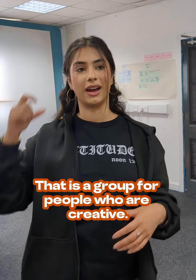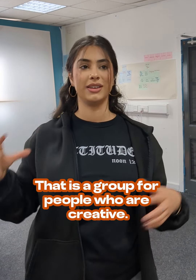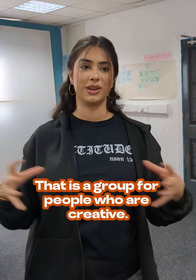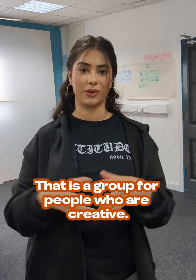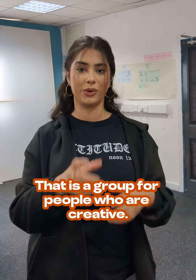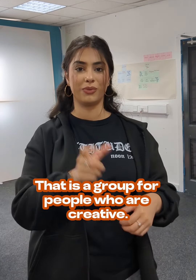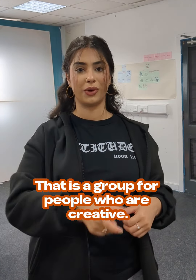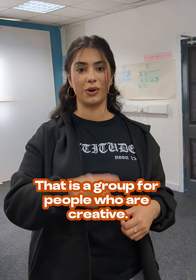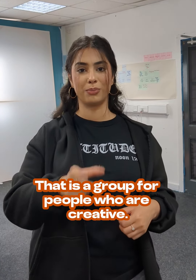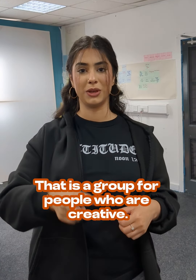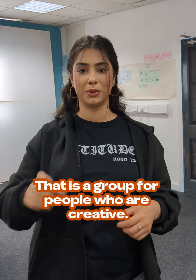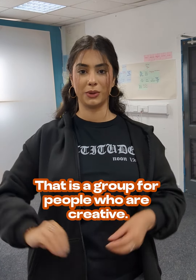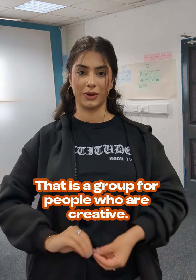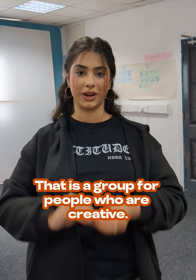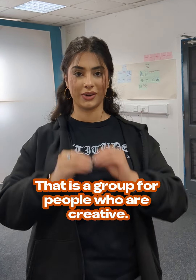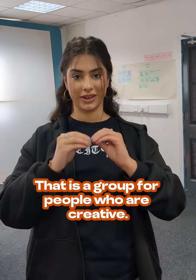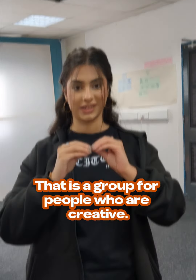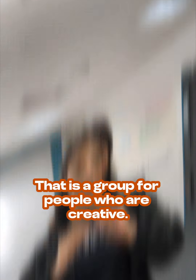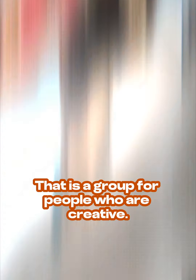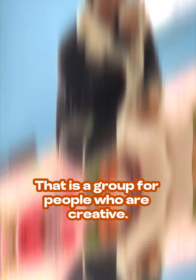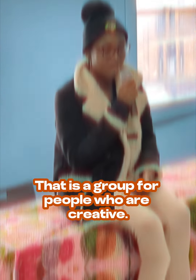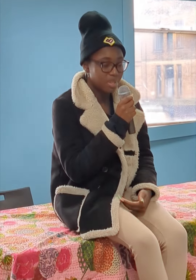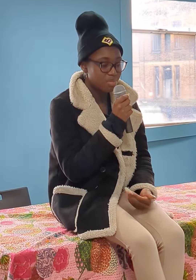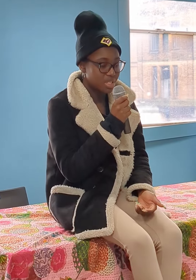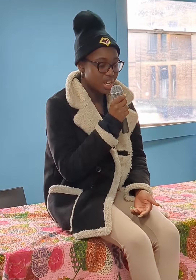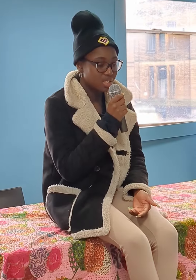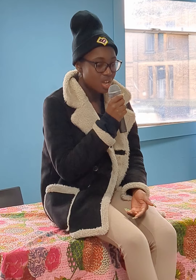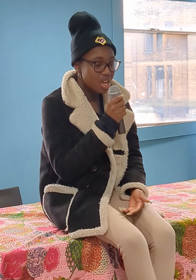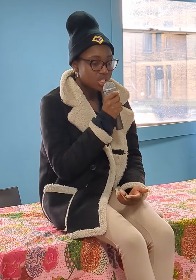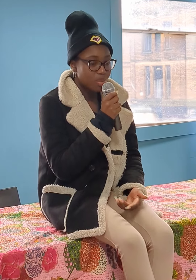is a group for people who are creative.